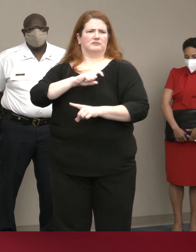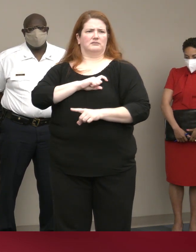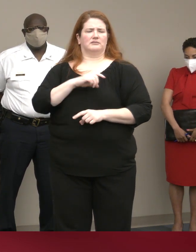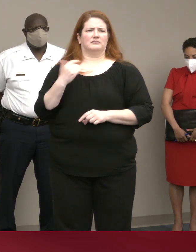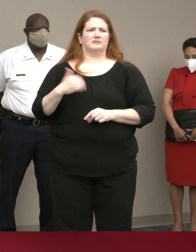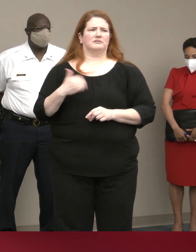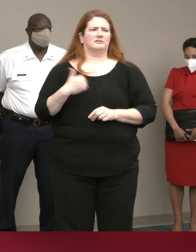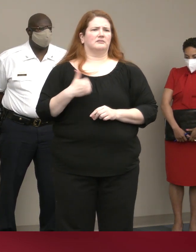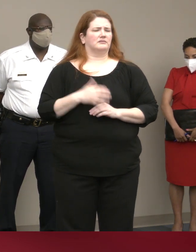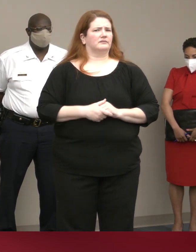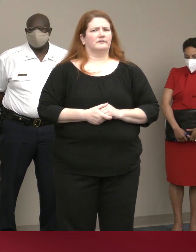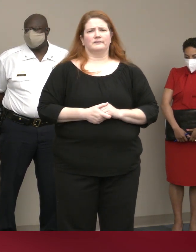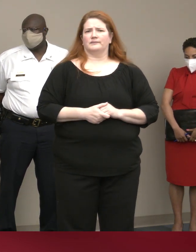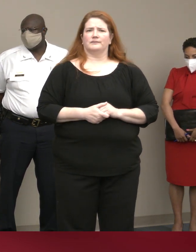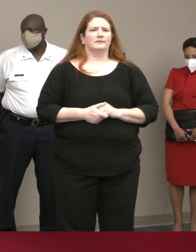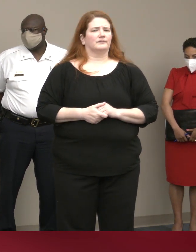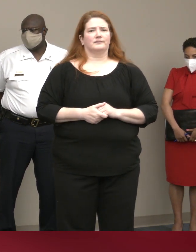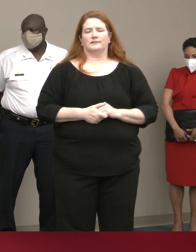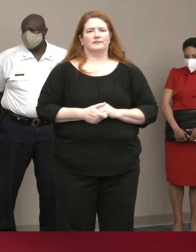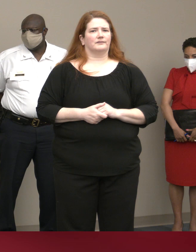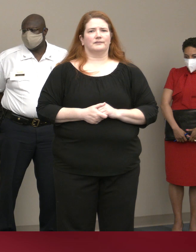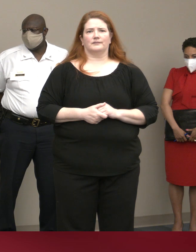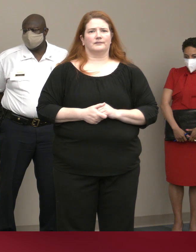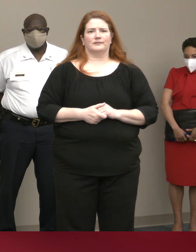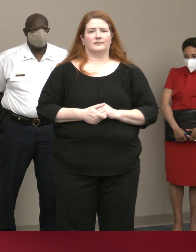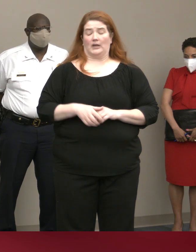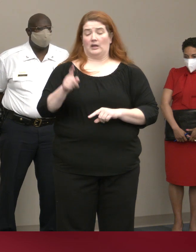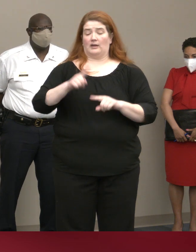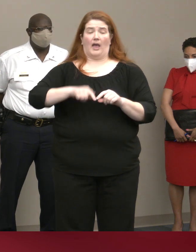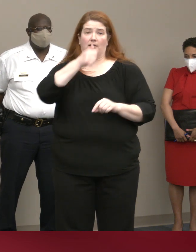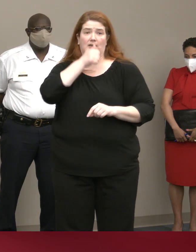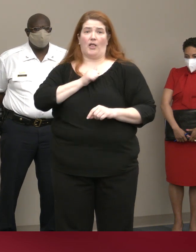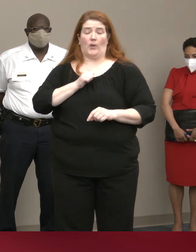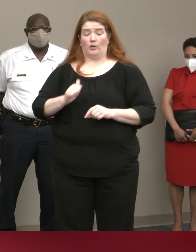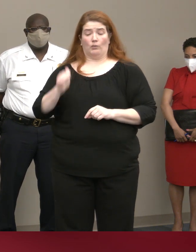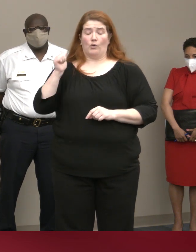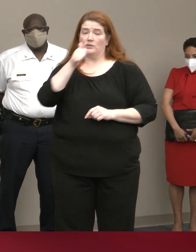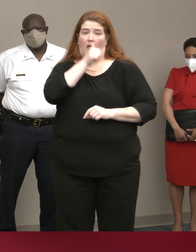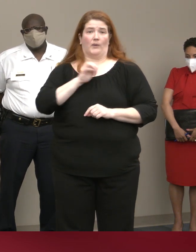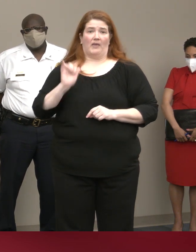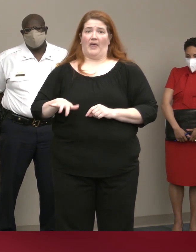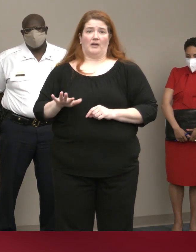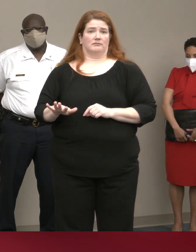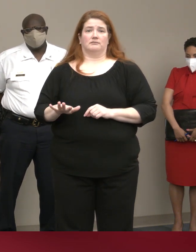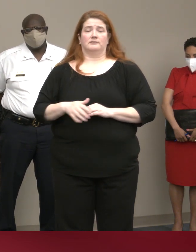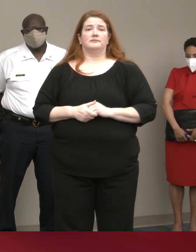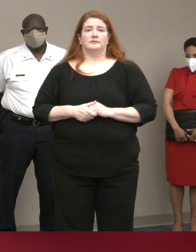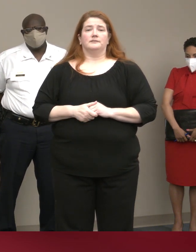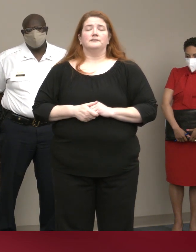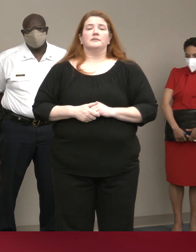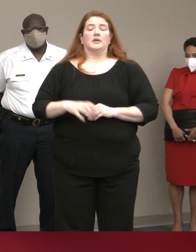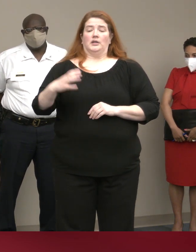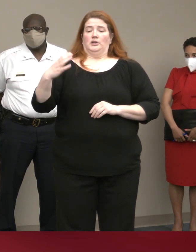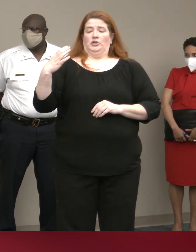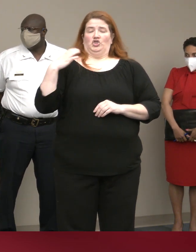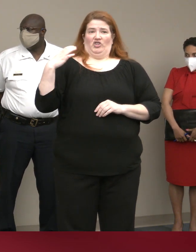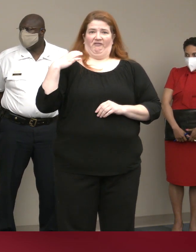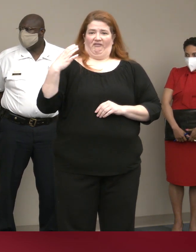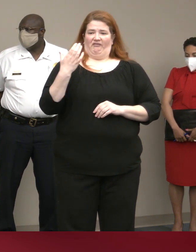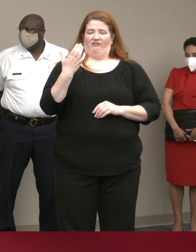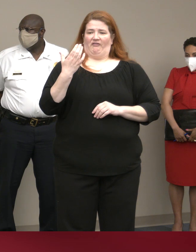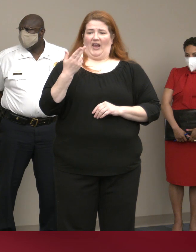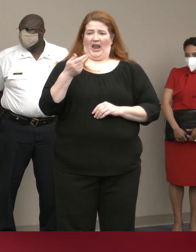This cannot be and will not be tolerated. You have heard from Chief Hayden,